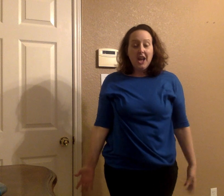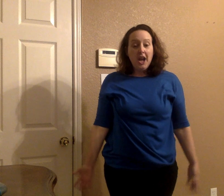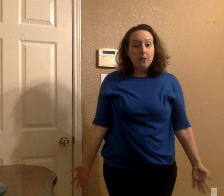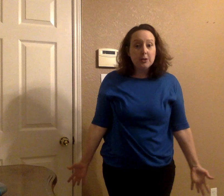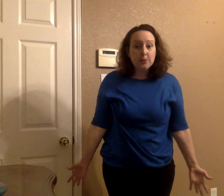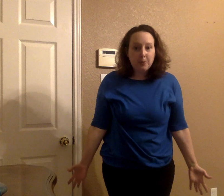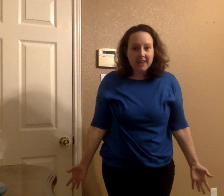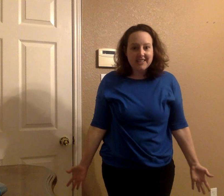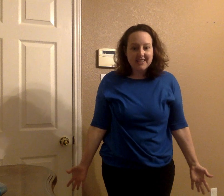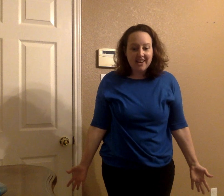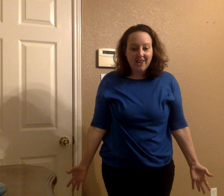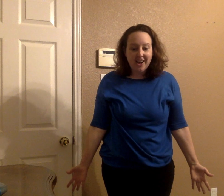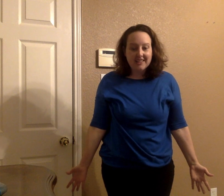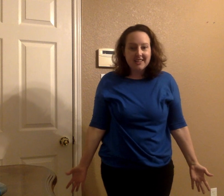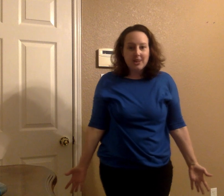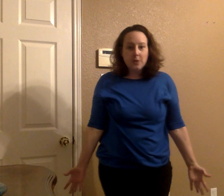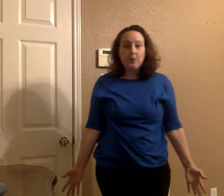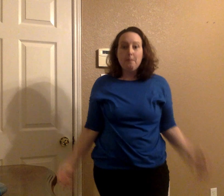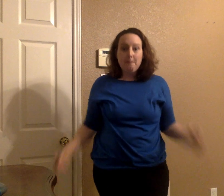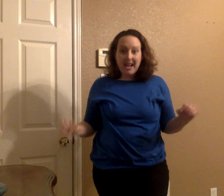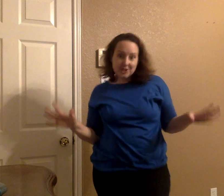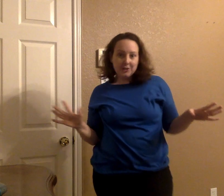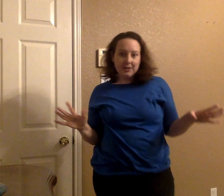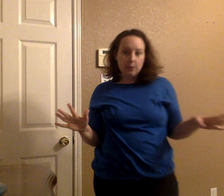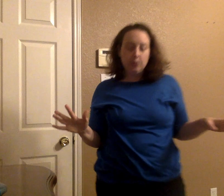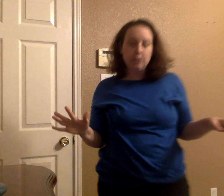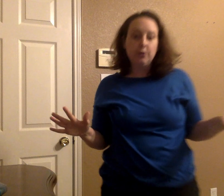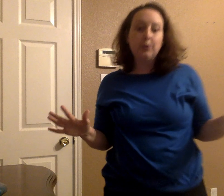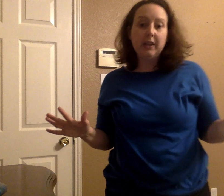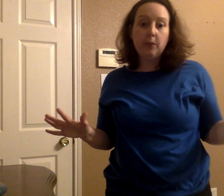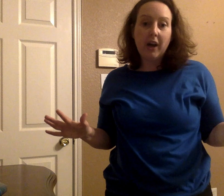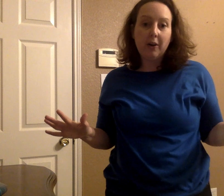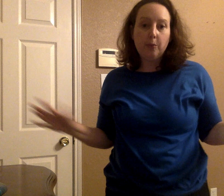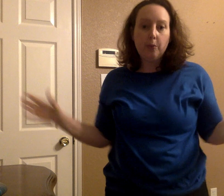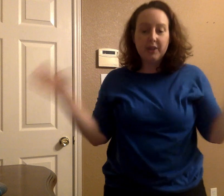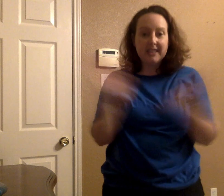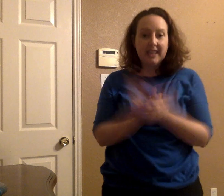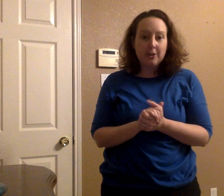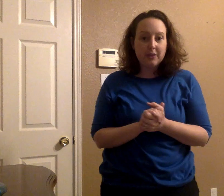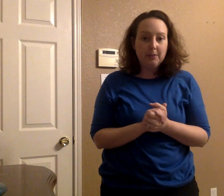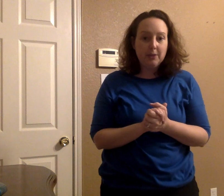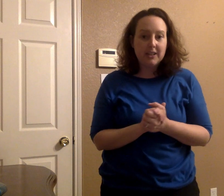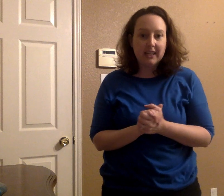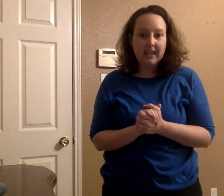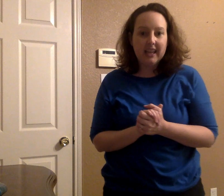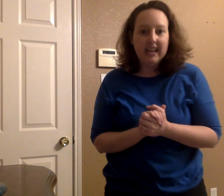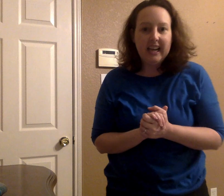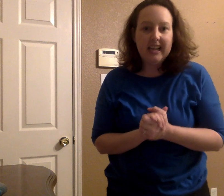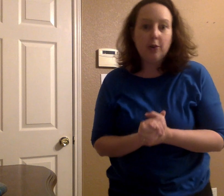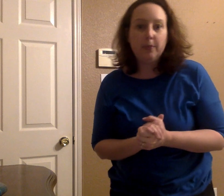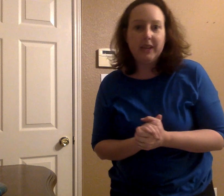And once we practice that a lot, we will master it, we will do it really well, we'll put it together with the music, and it will be